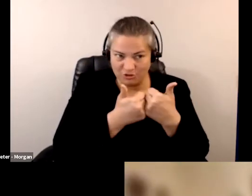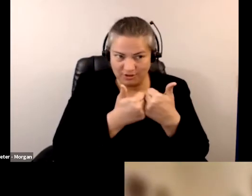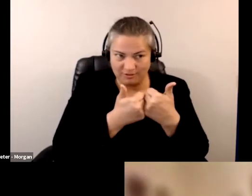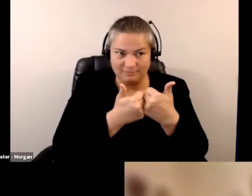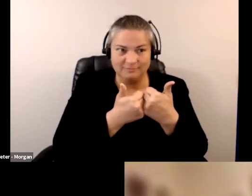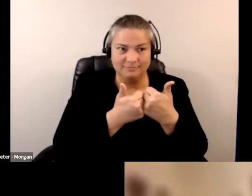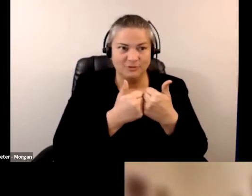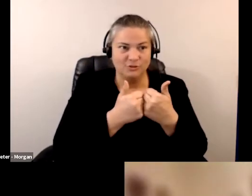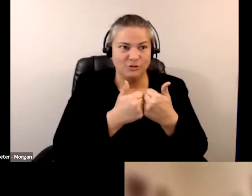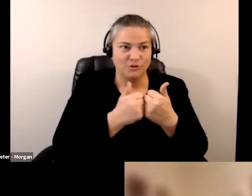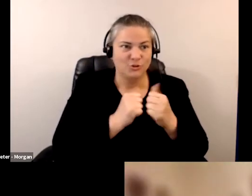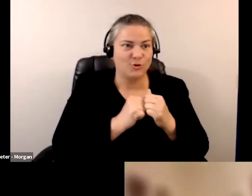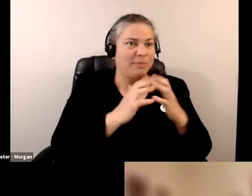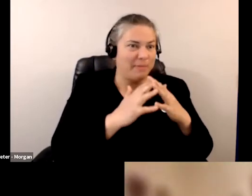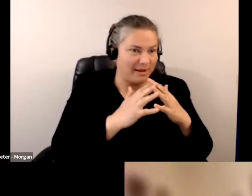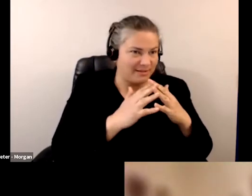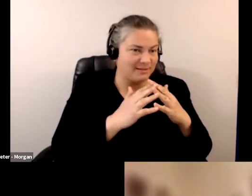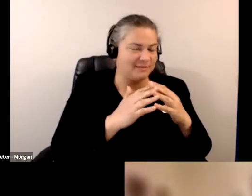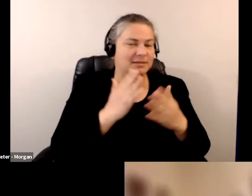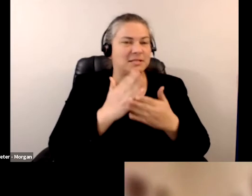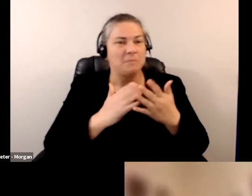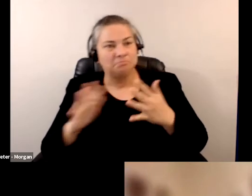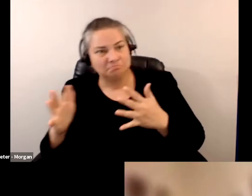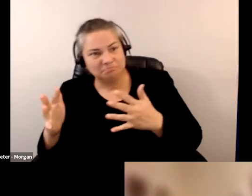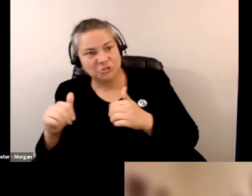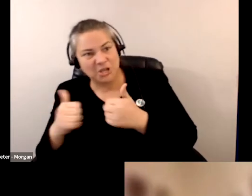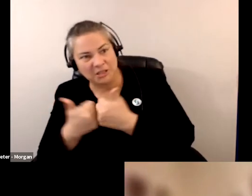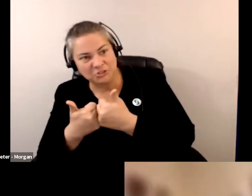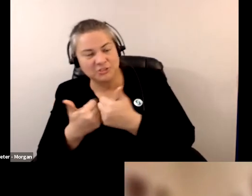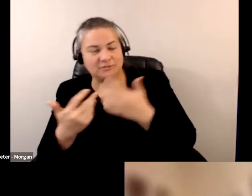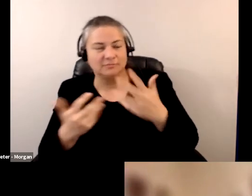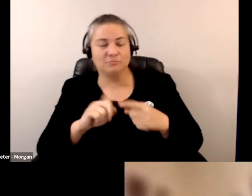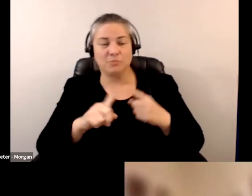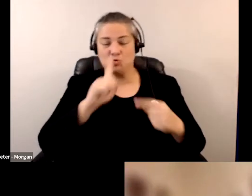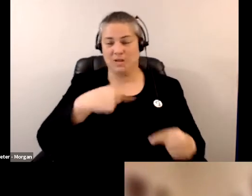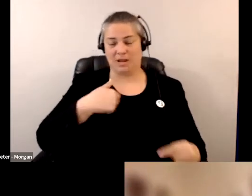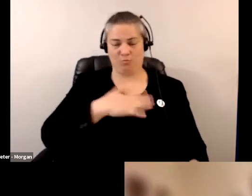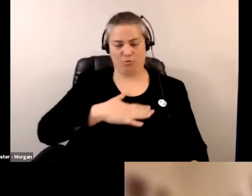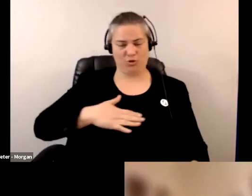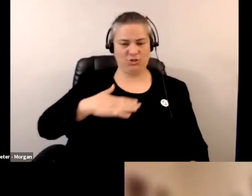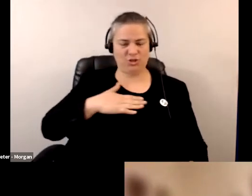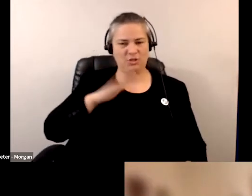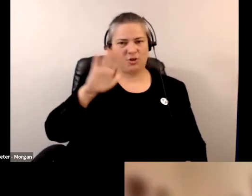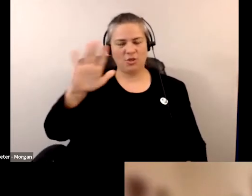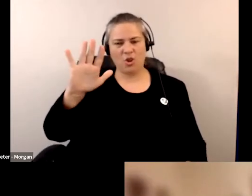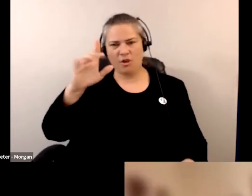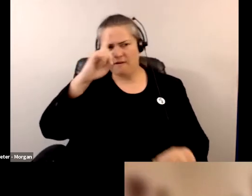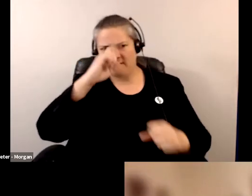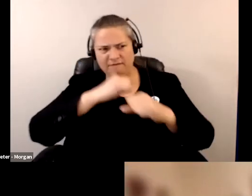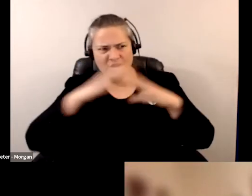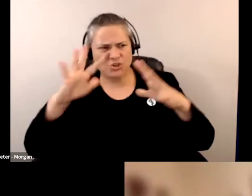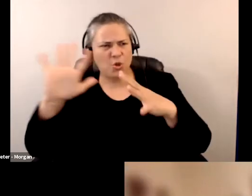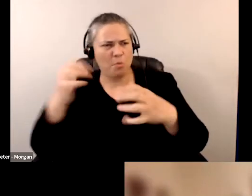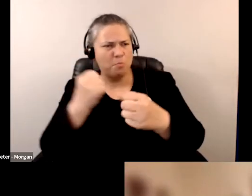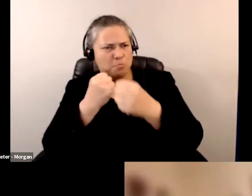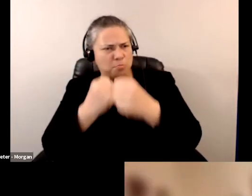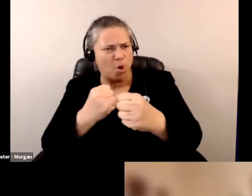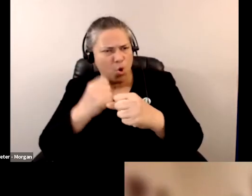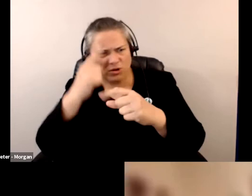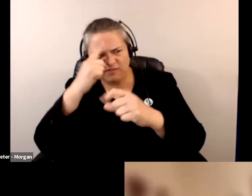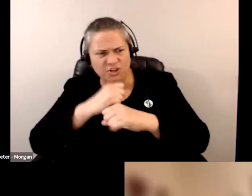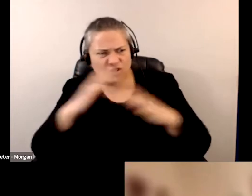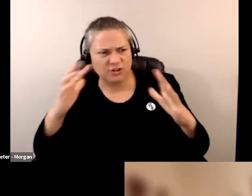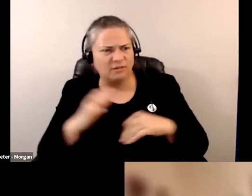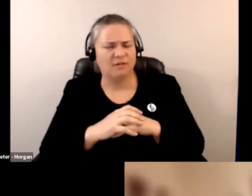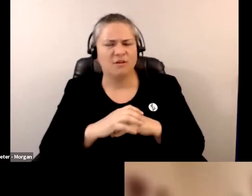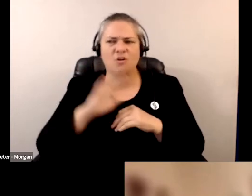others. But what I was appreciative of is that the vision, the bold vision, the very thoughtful